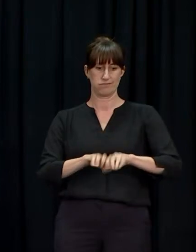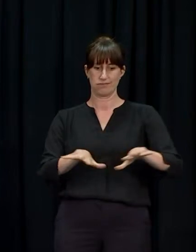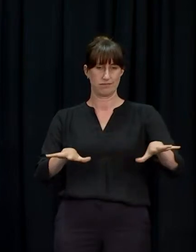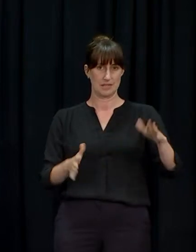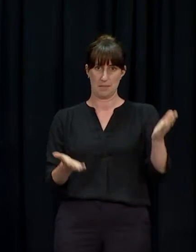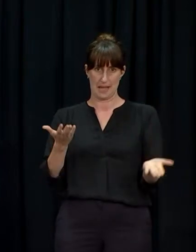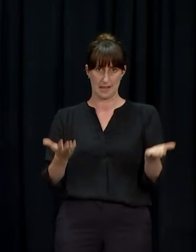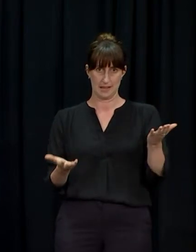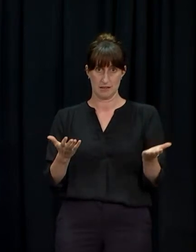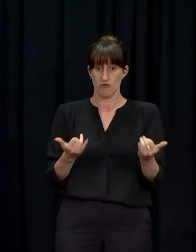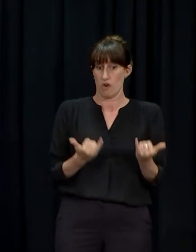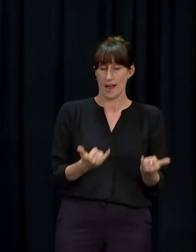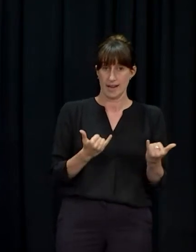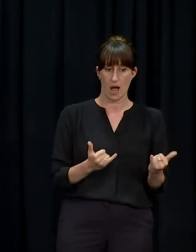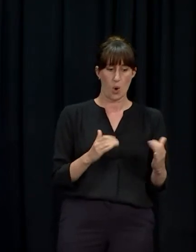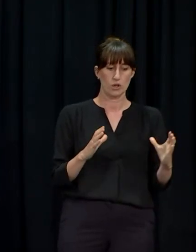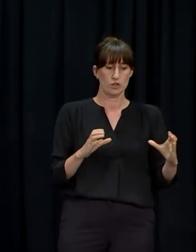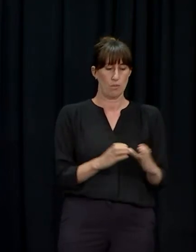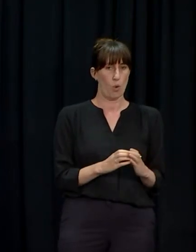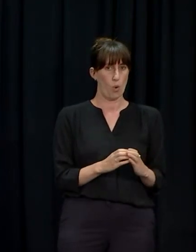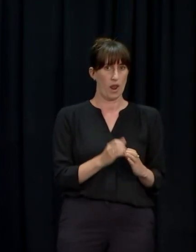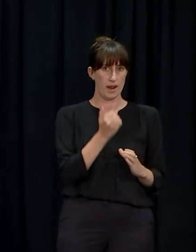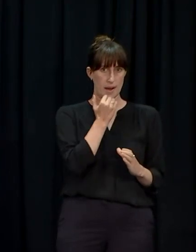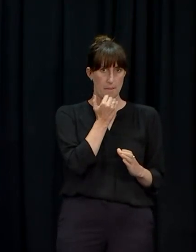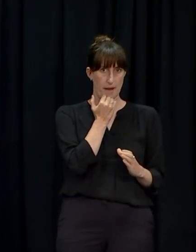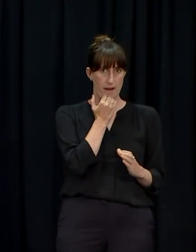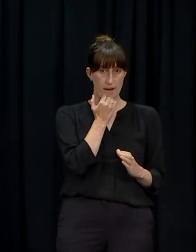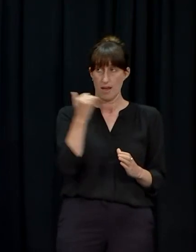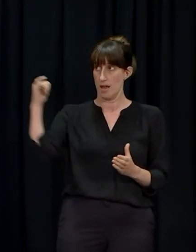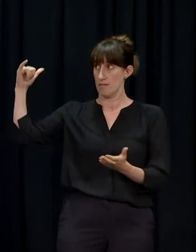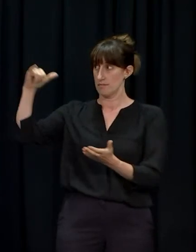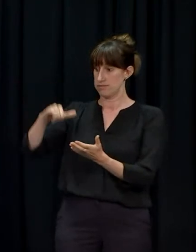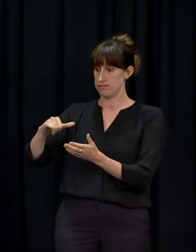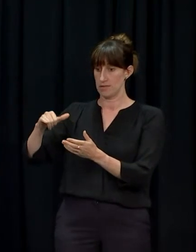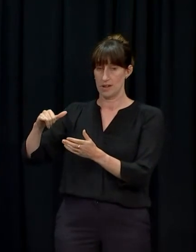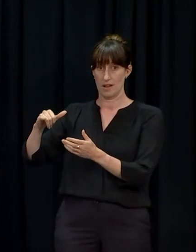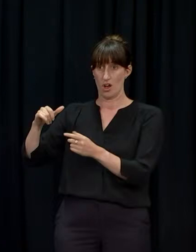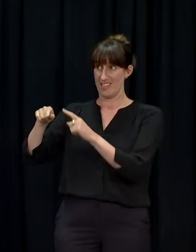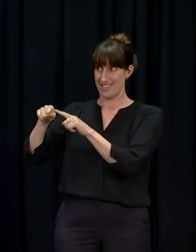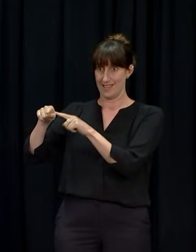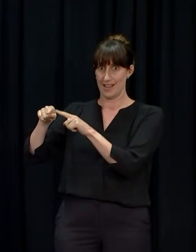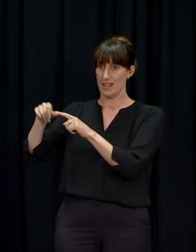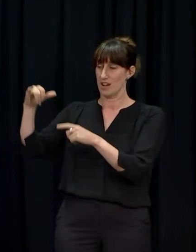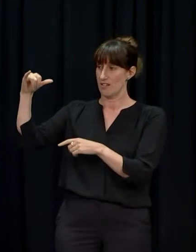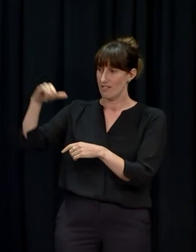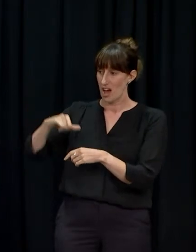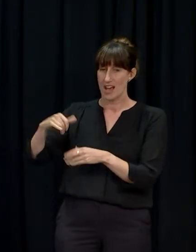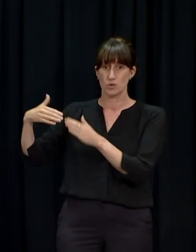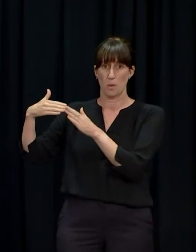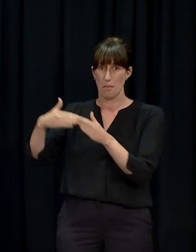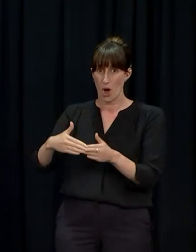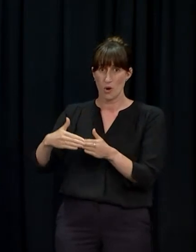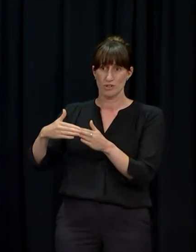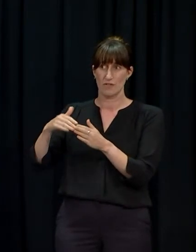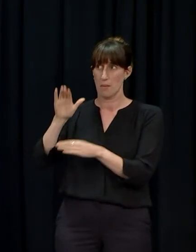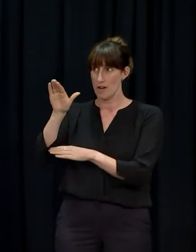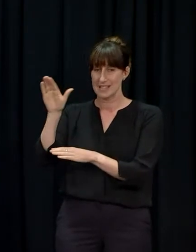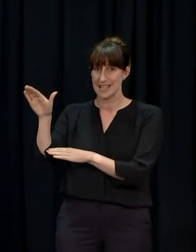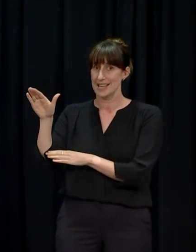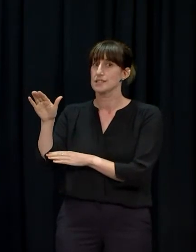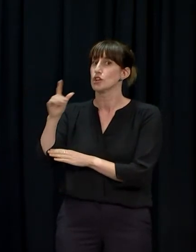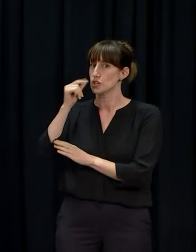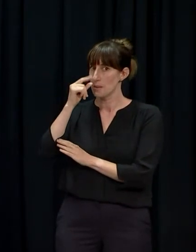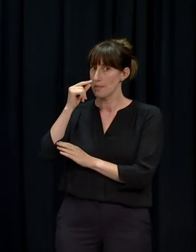our Delta outbreak, the relativity would have been quite high, and lots of imported cases can make a big impact then. I haven't